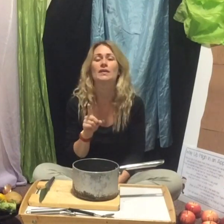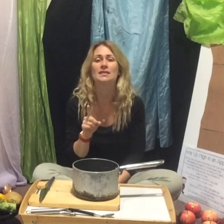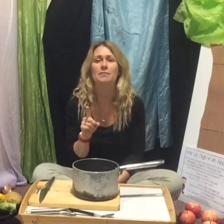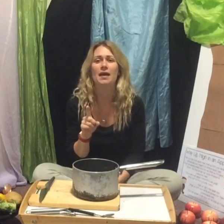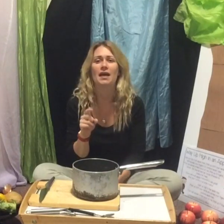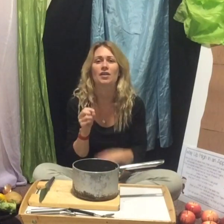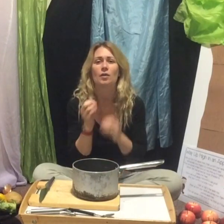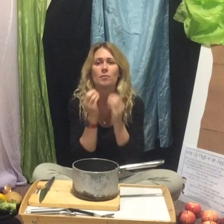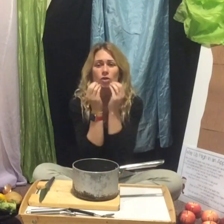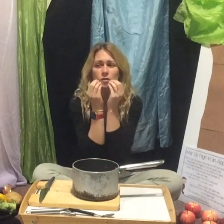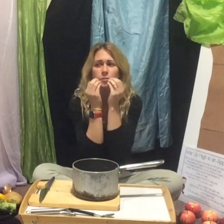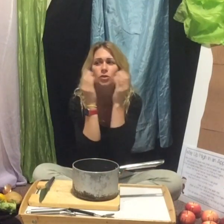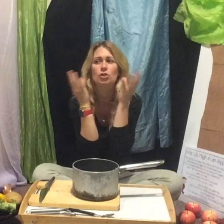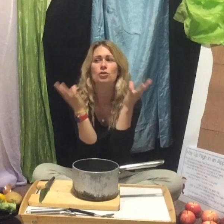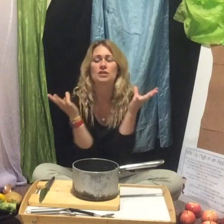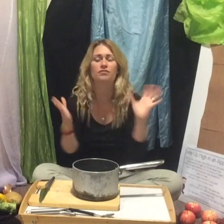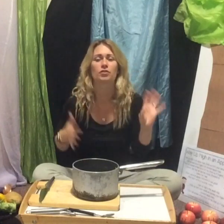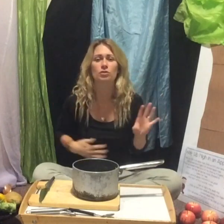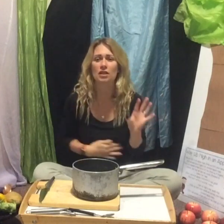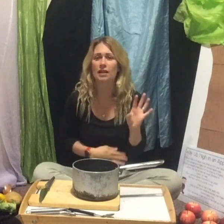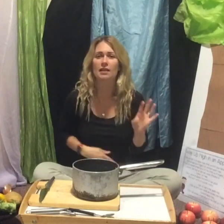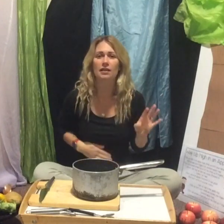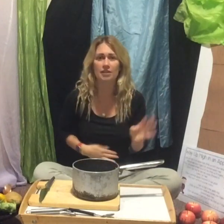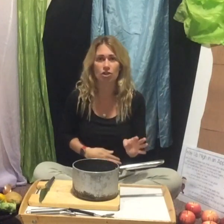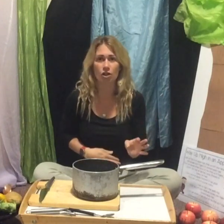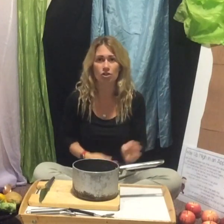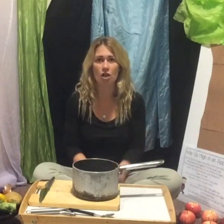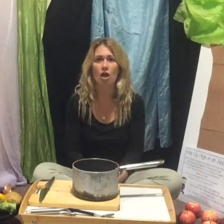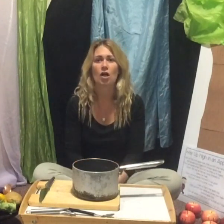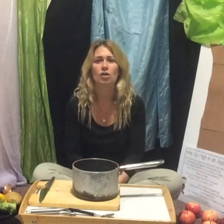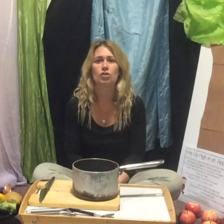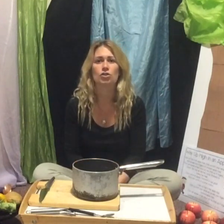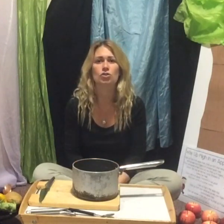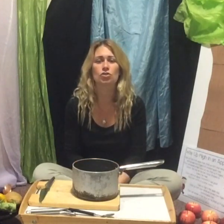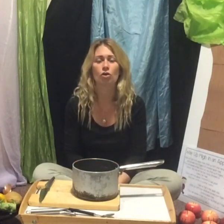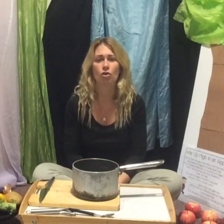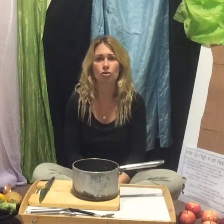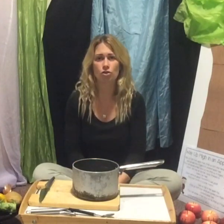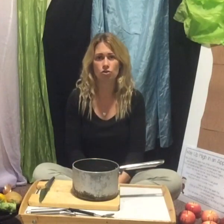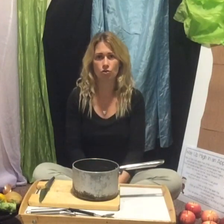to make the most beautiful, delicious stone soup.